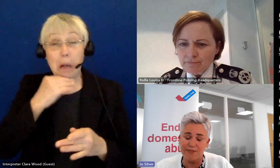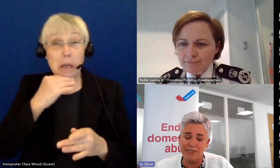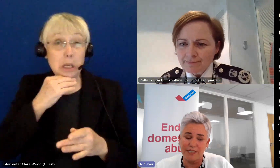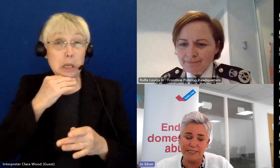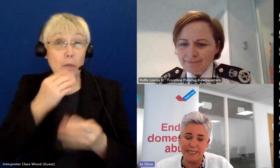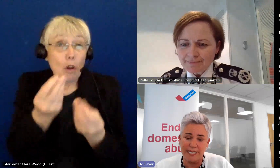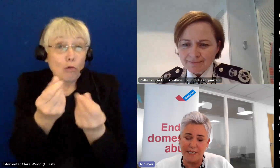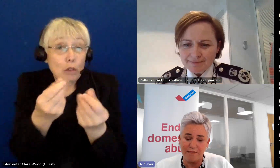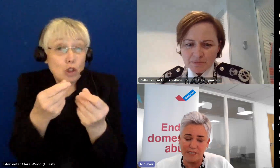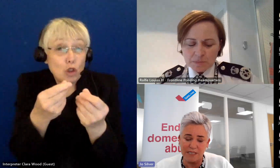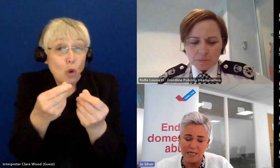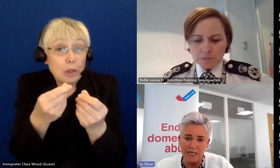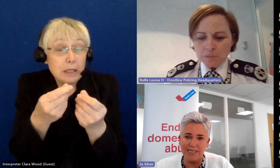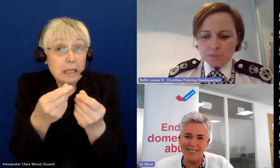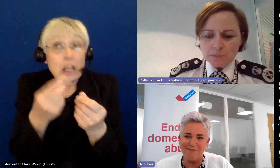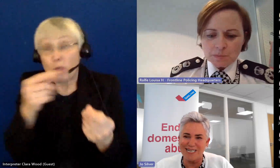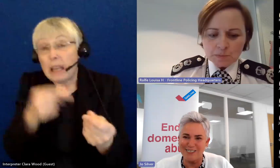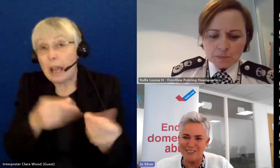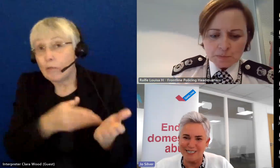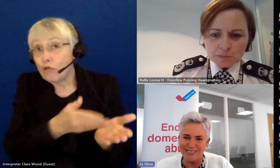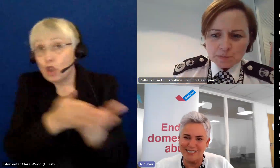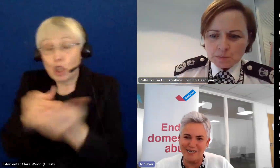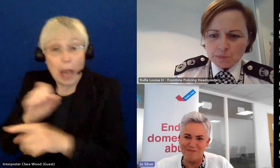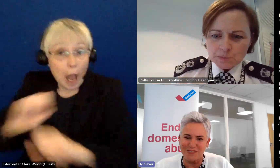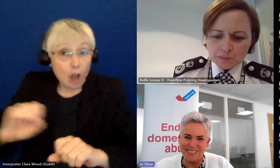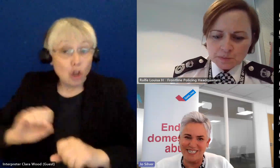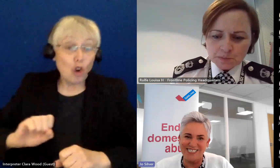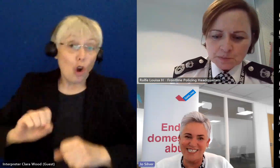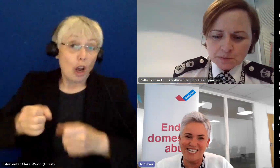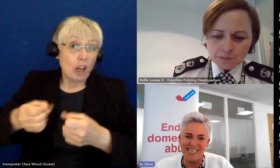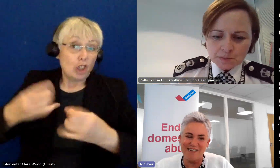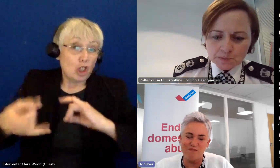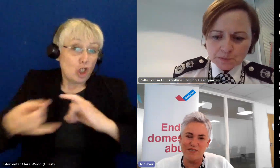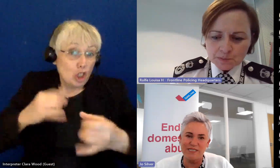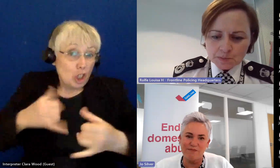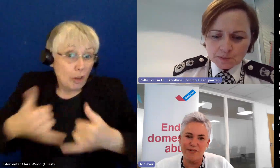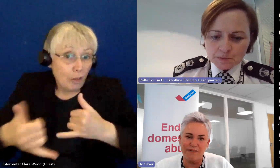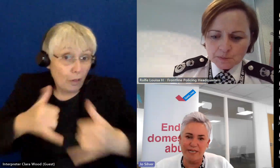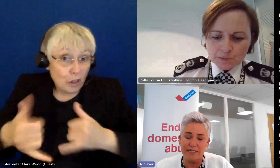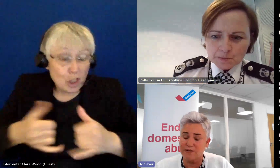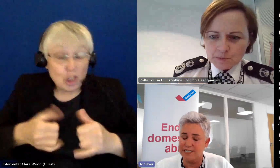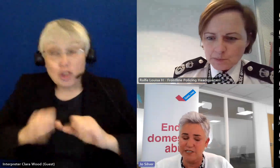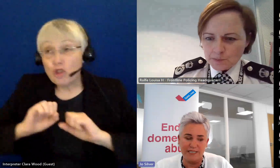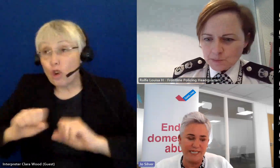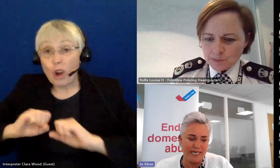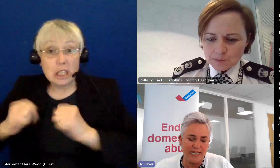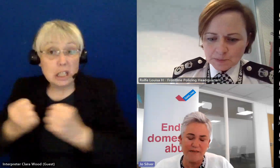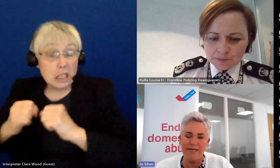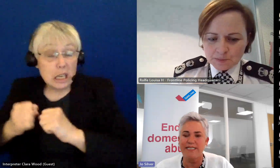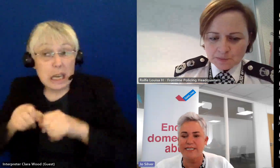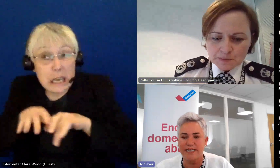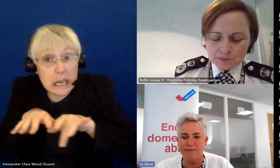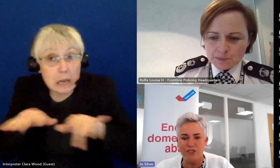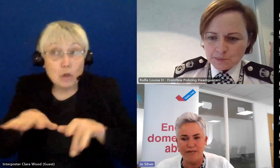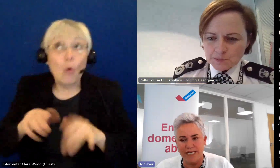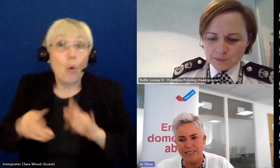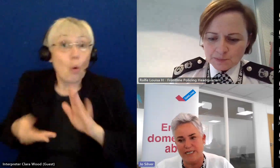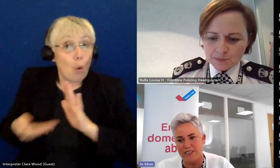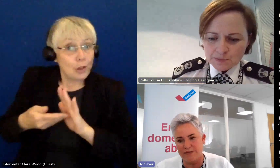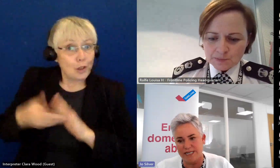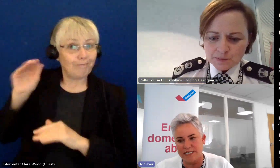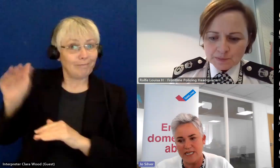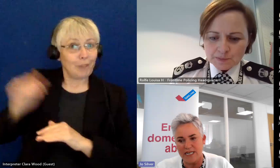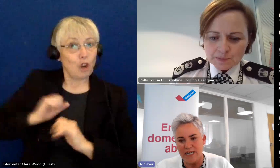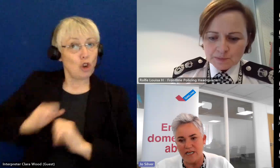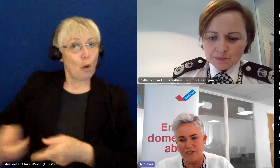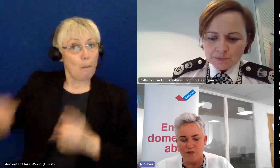your shifts, to your teams, to your managers, to your bosses, with some frequently asked questions. And in the meantime, do get in